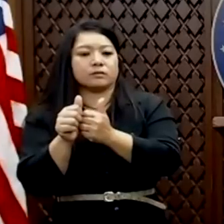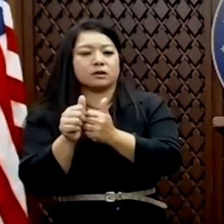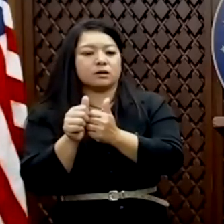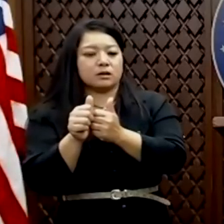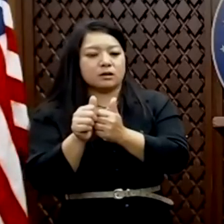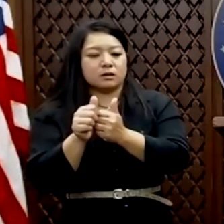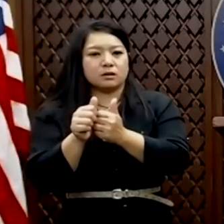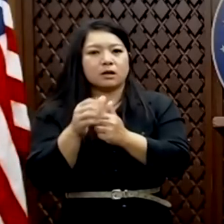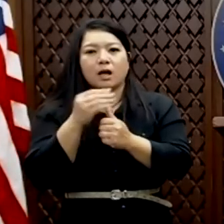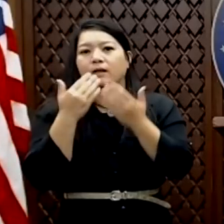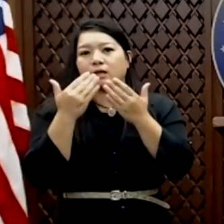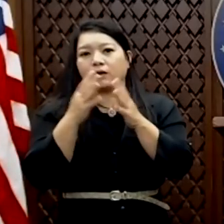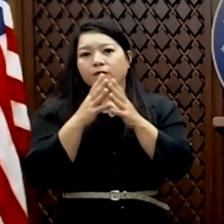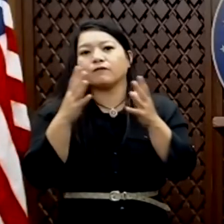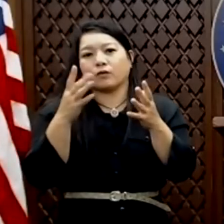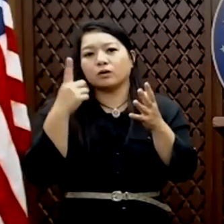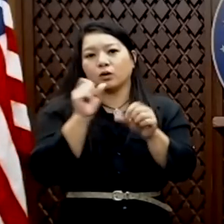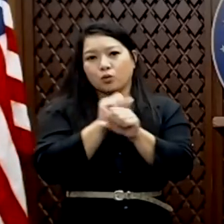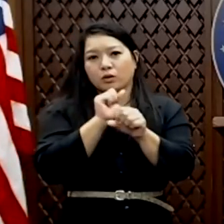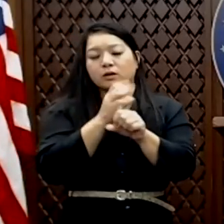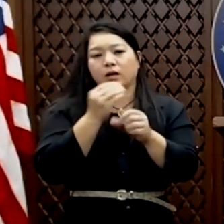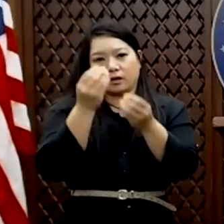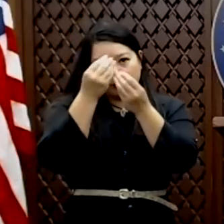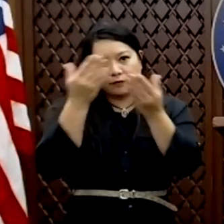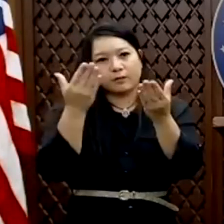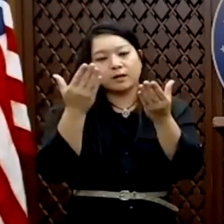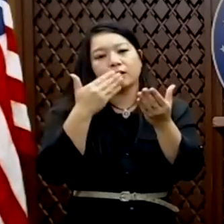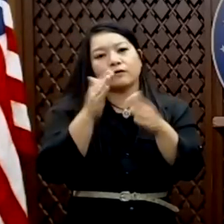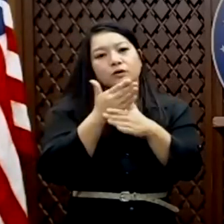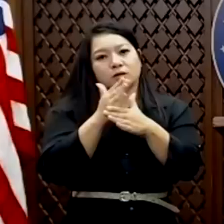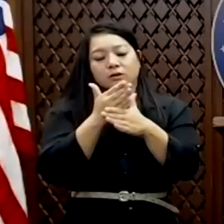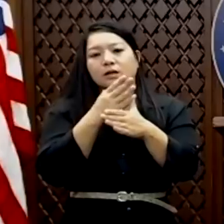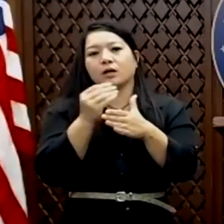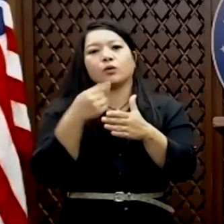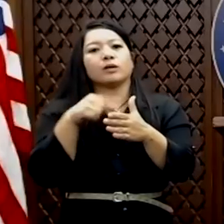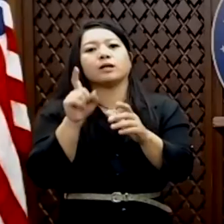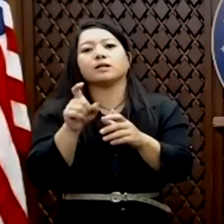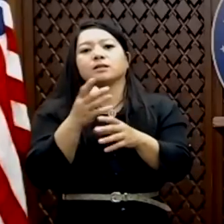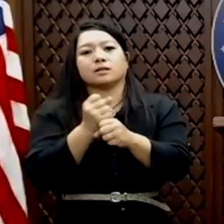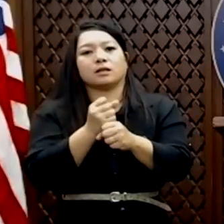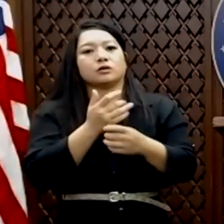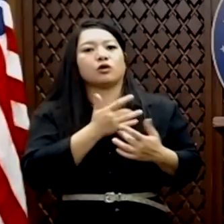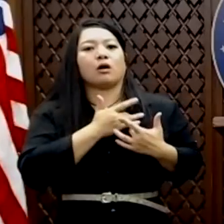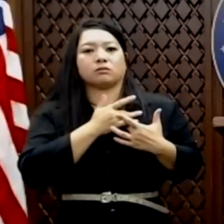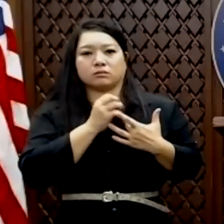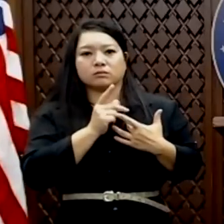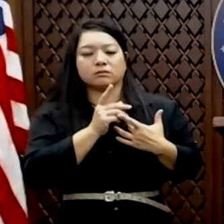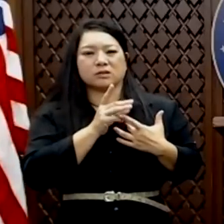and just thank them for their work and their information. And we need to take all of this to heart.